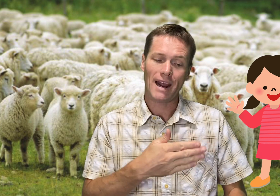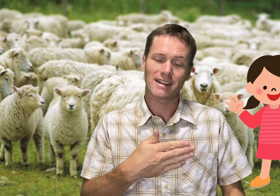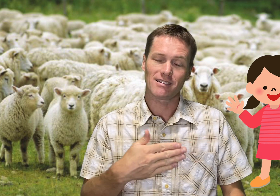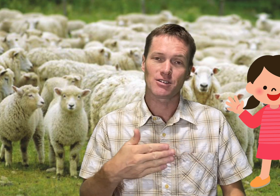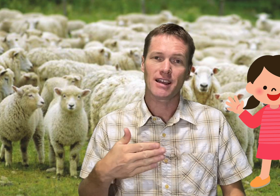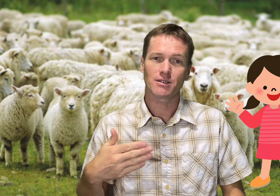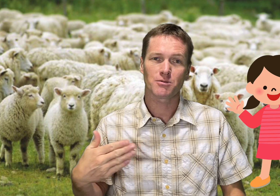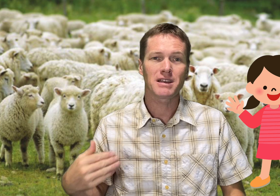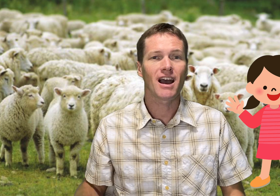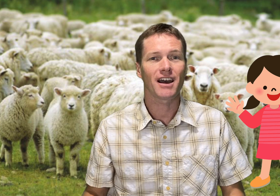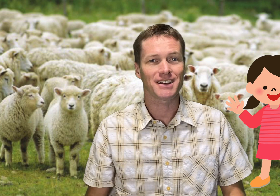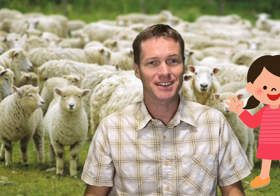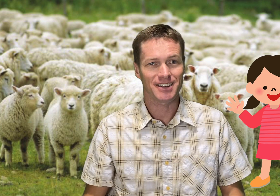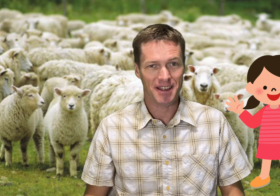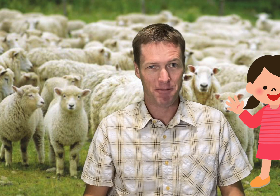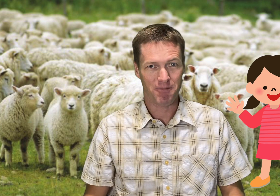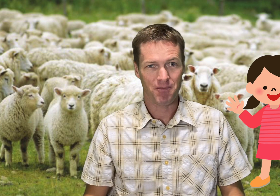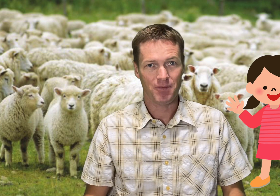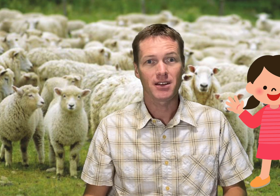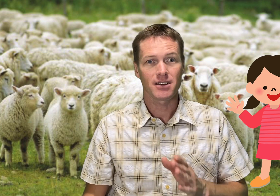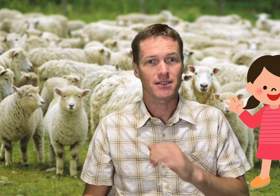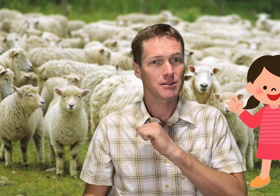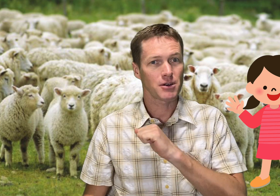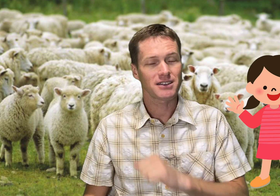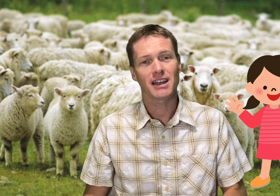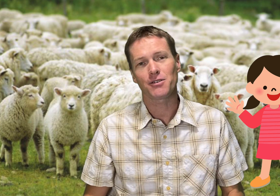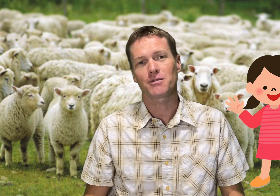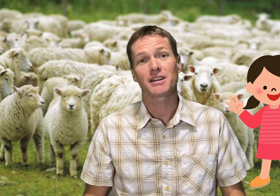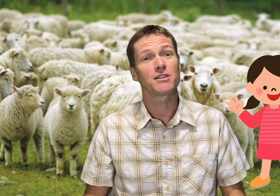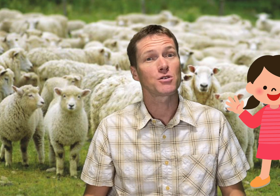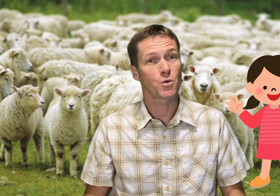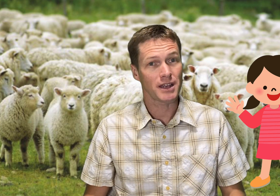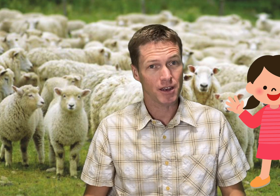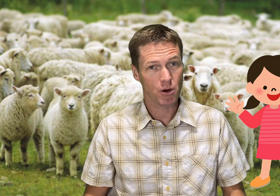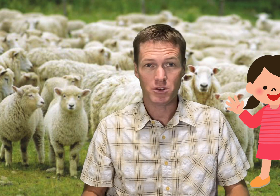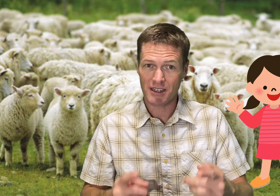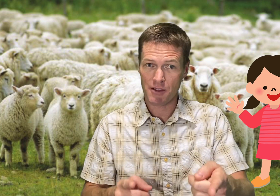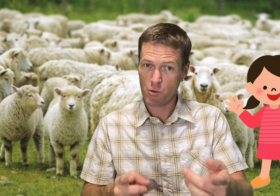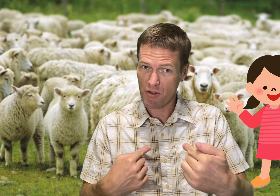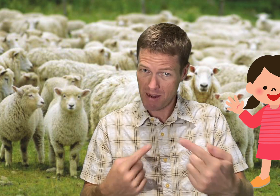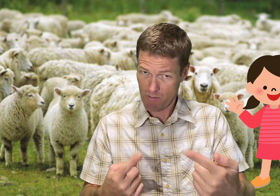wagging their tails behind them. Put it together. Here we go. Together with me, with